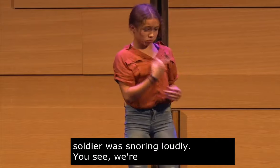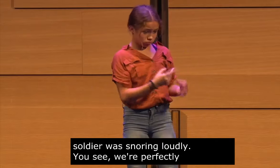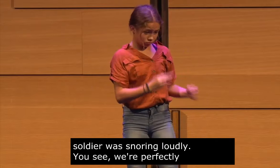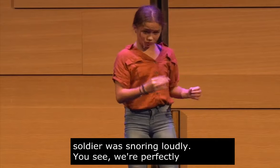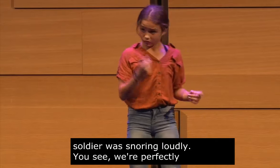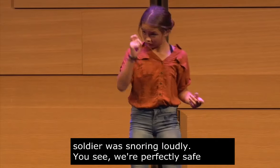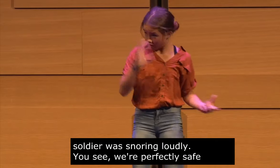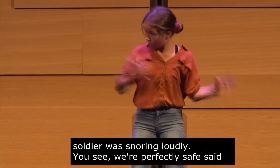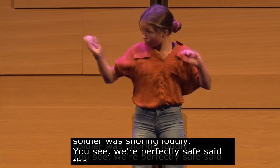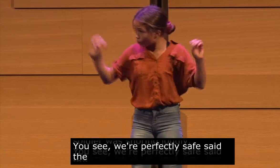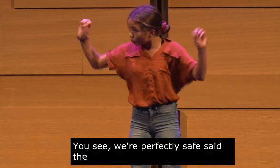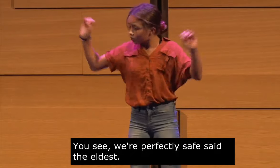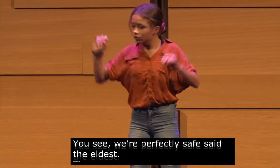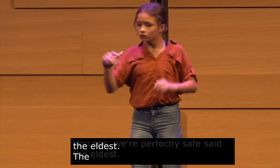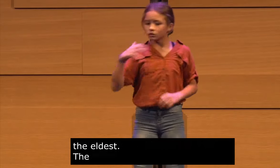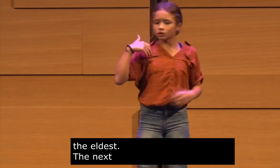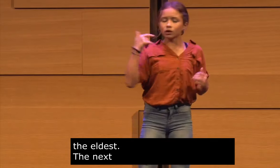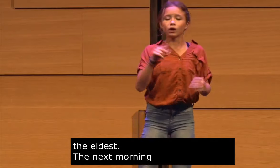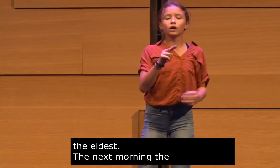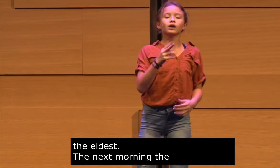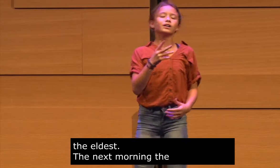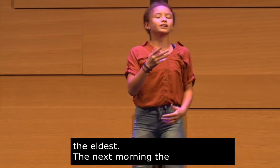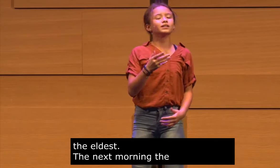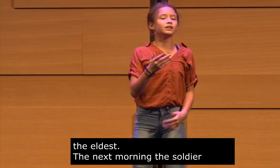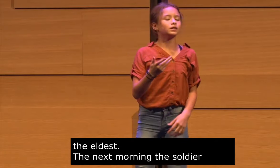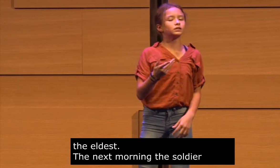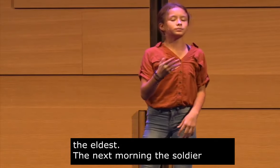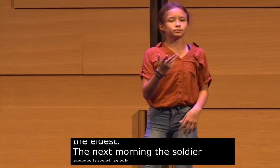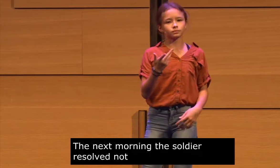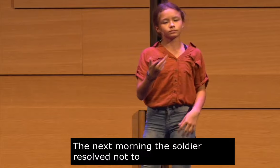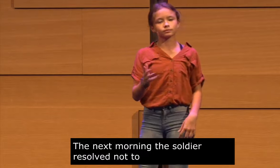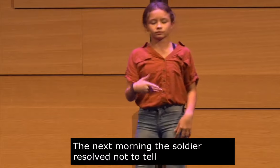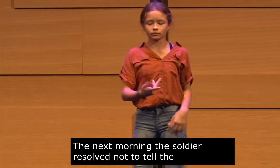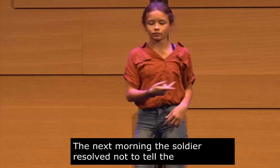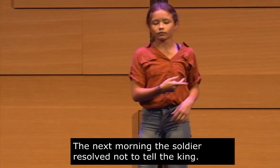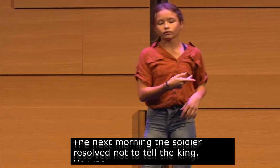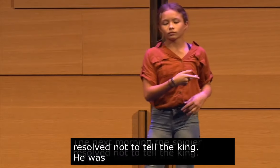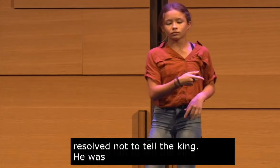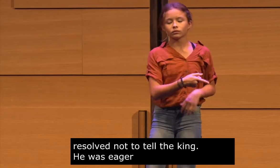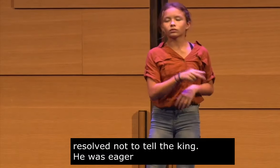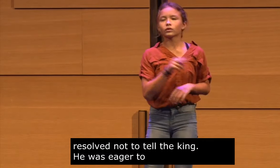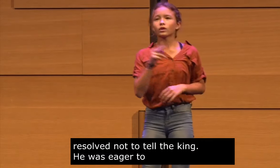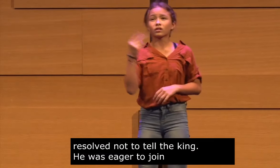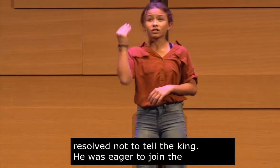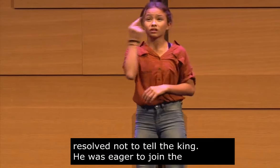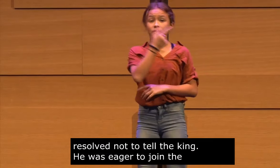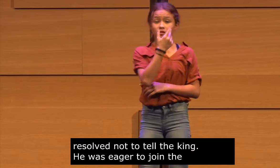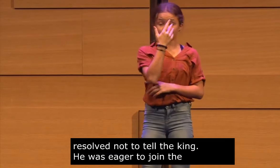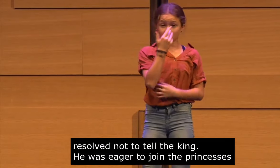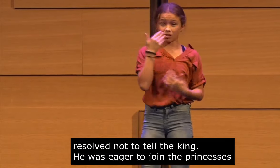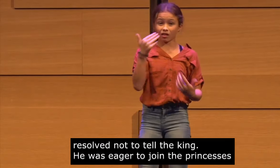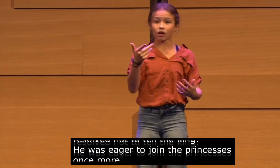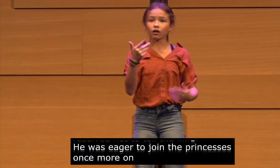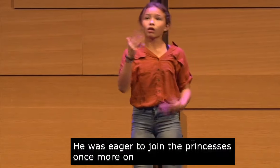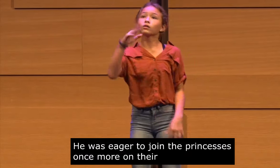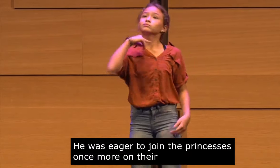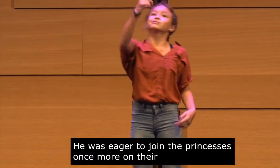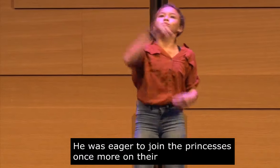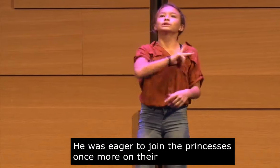see, we're perfectly safe," said the eldest. The next morning, the soldier resolved not to tell the king. He was eager to join the princesses once more on